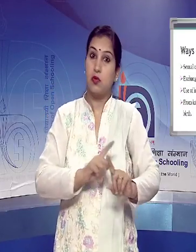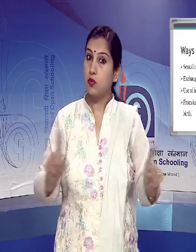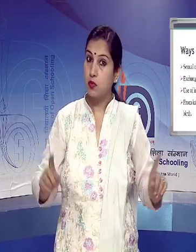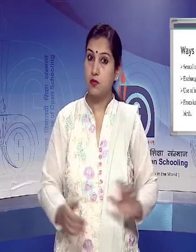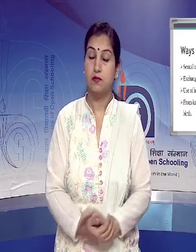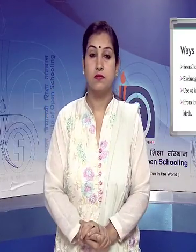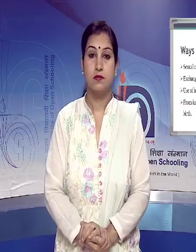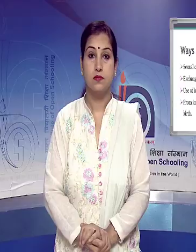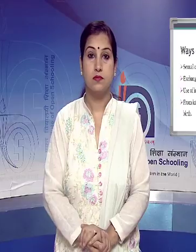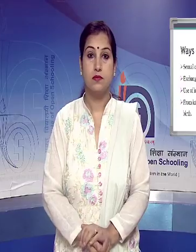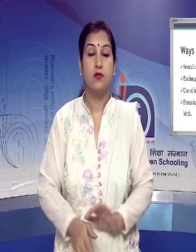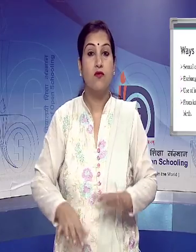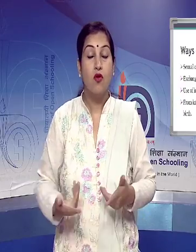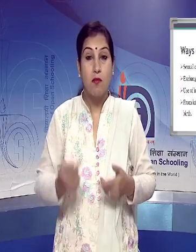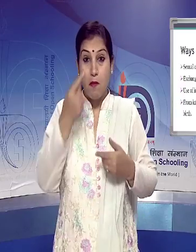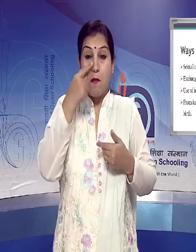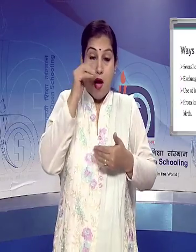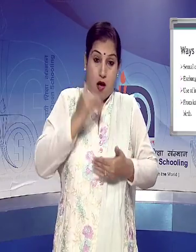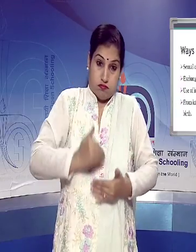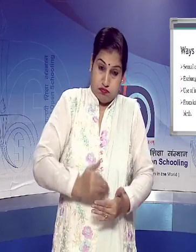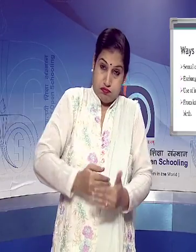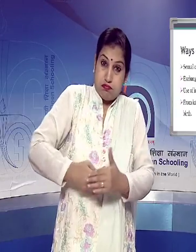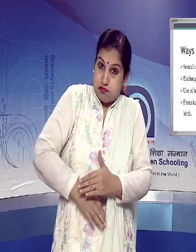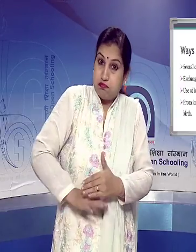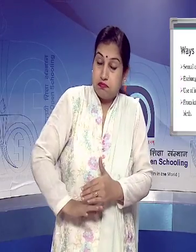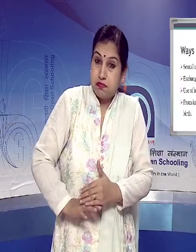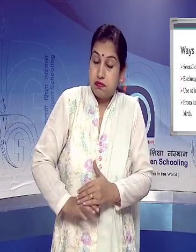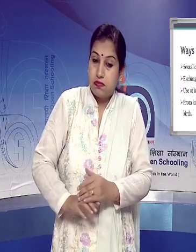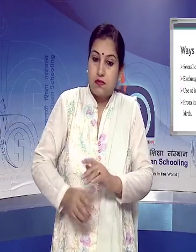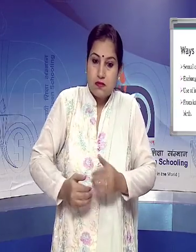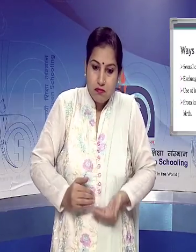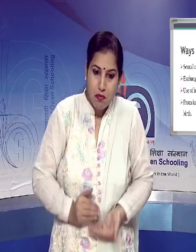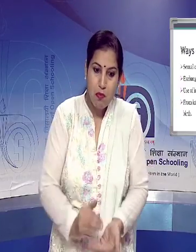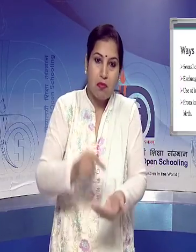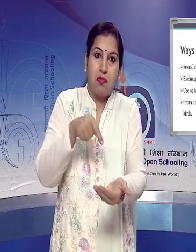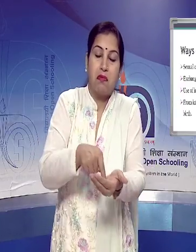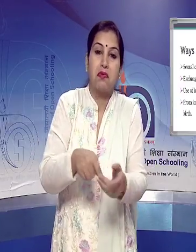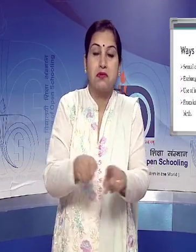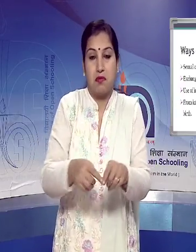from infected mother to a child during pregnancy or at birth.